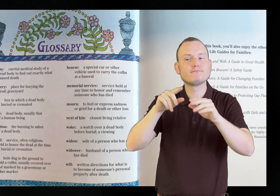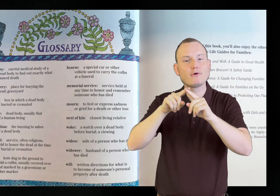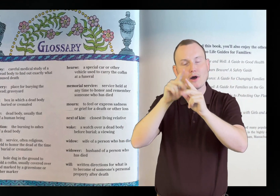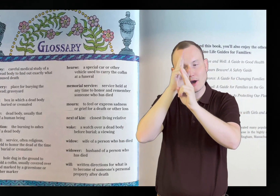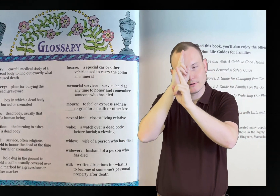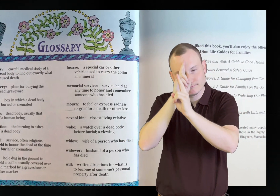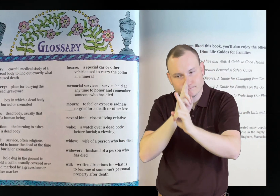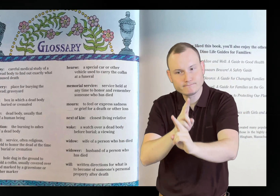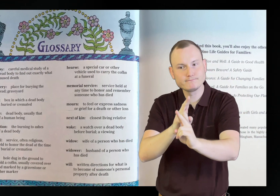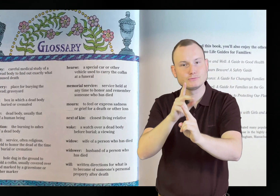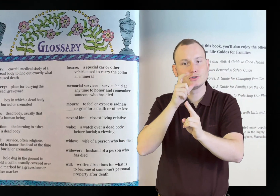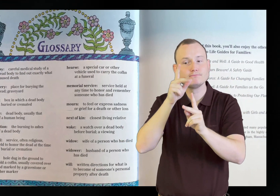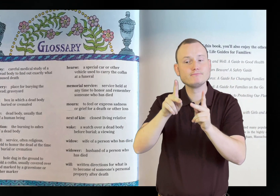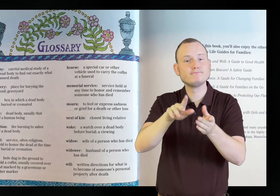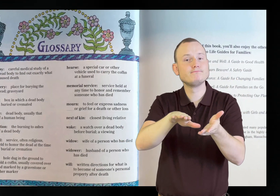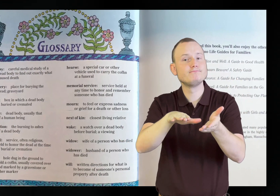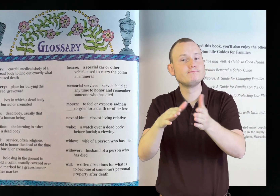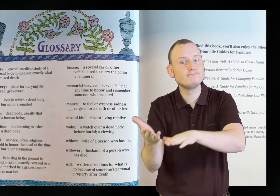or cremation.